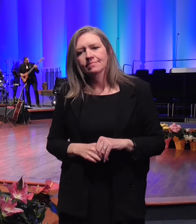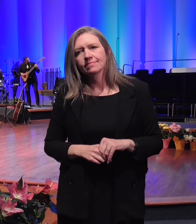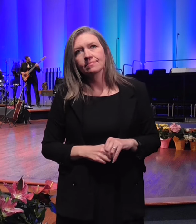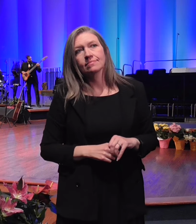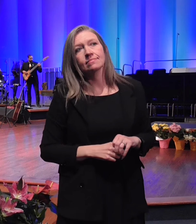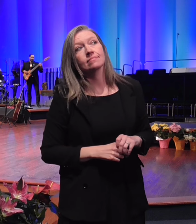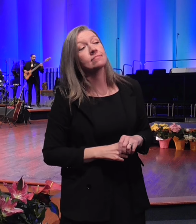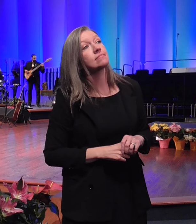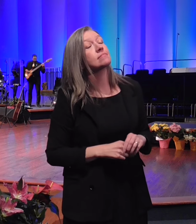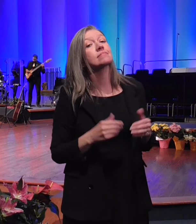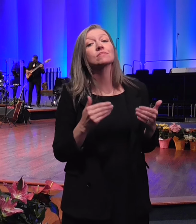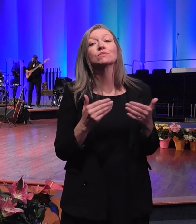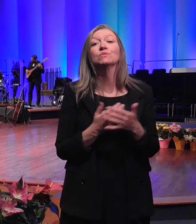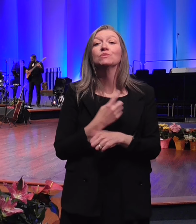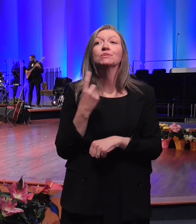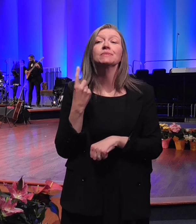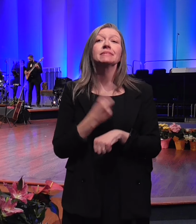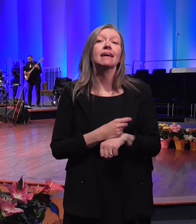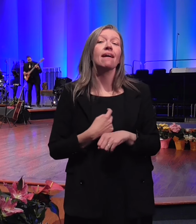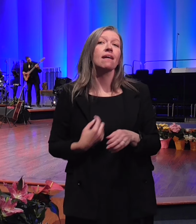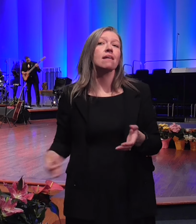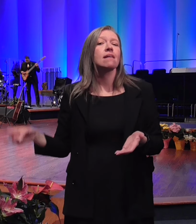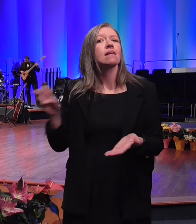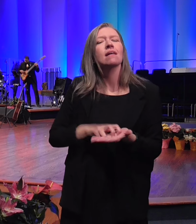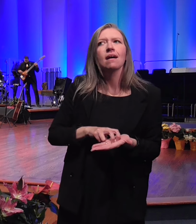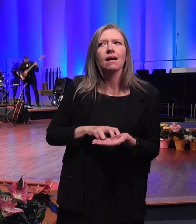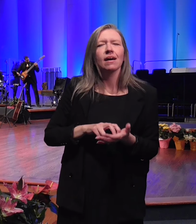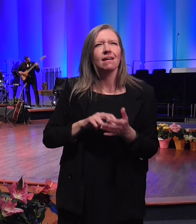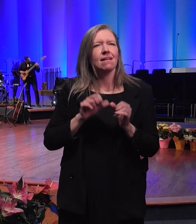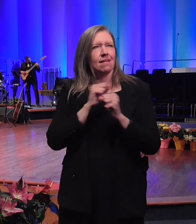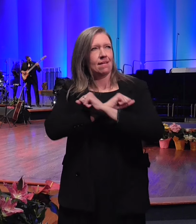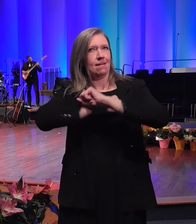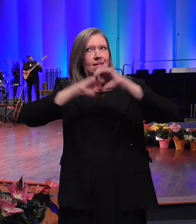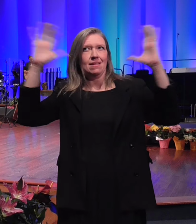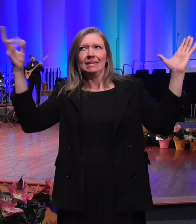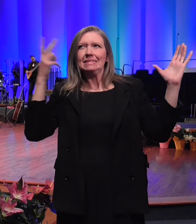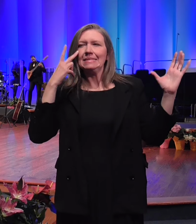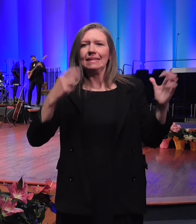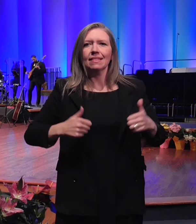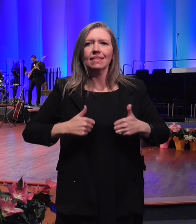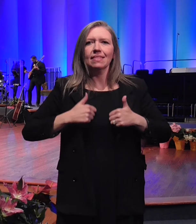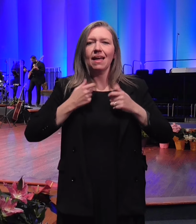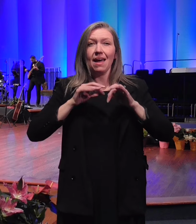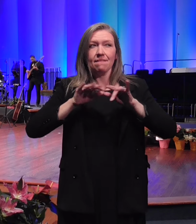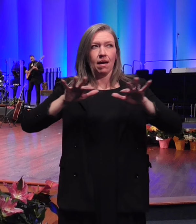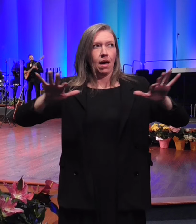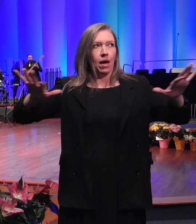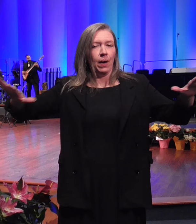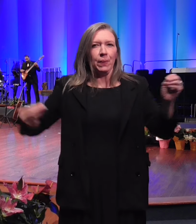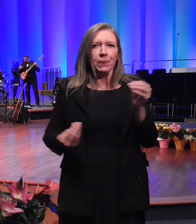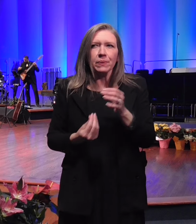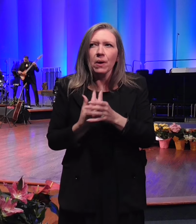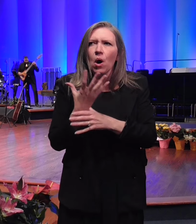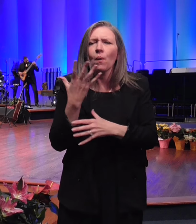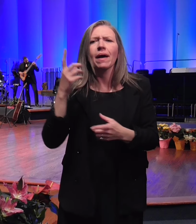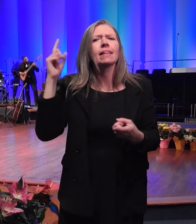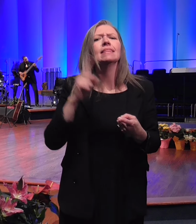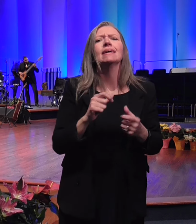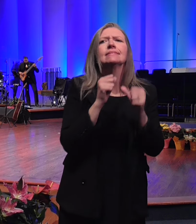now, and with each new day I see my life getting bigger with less denying. It's